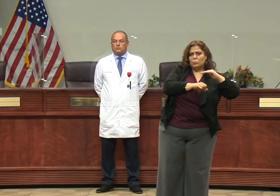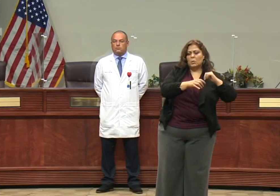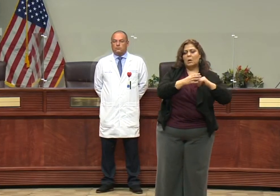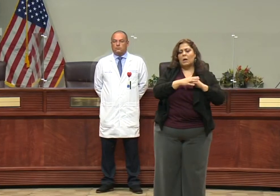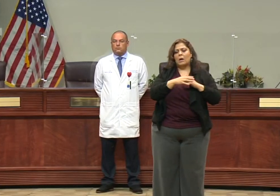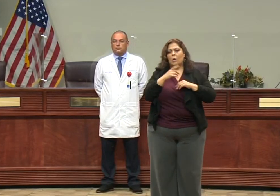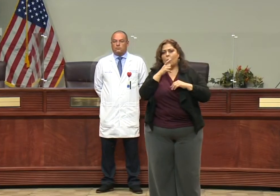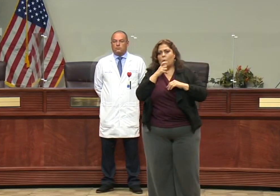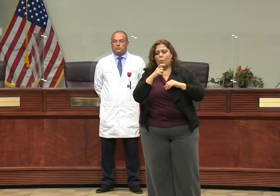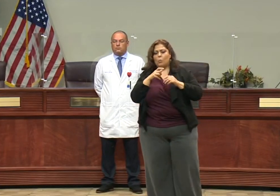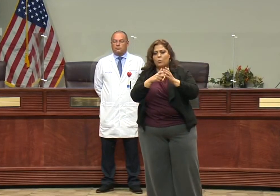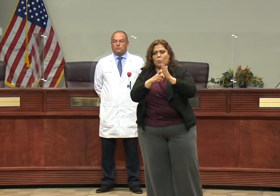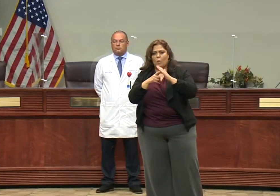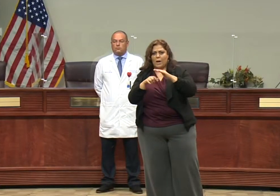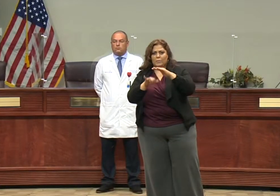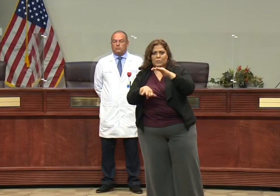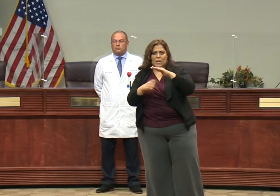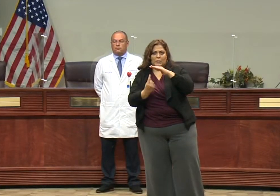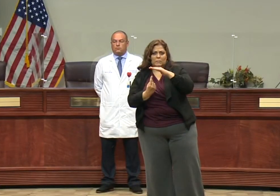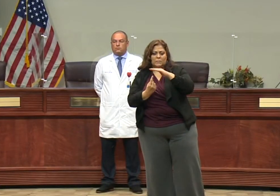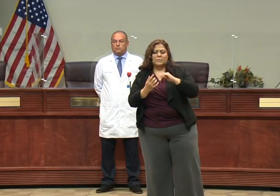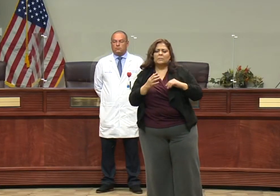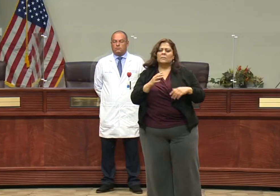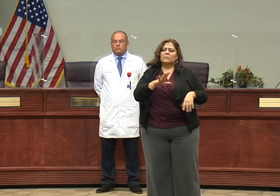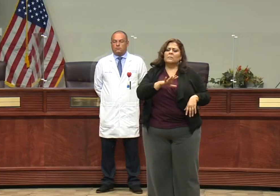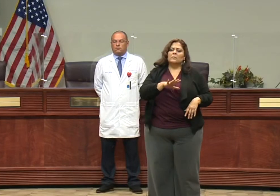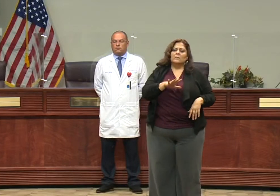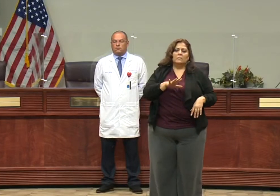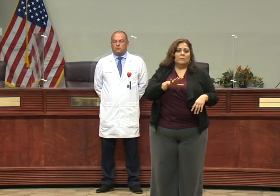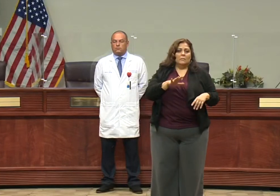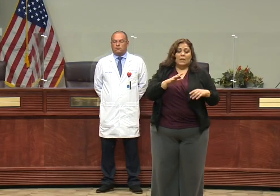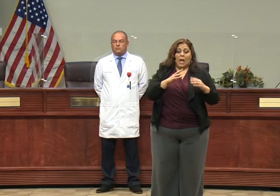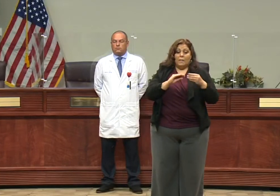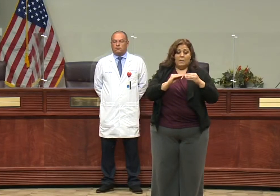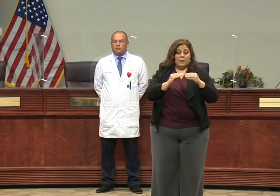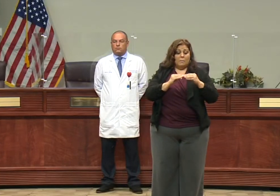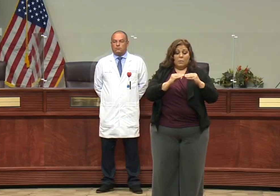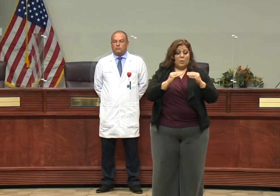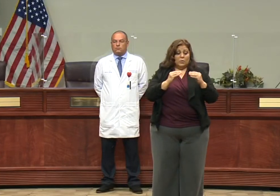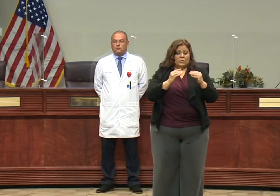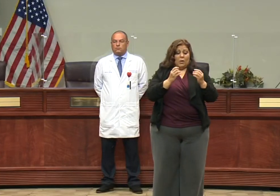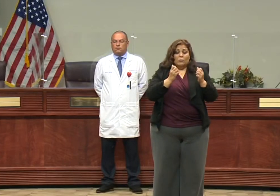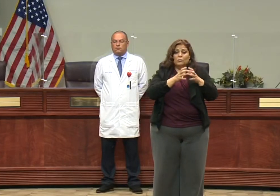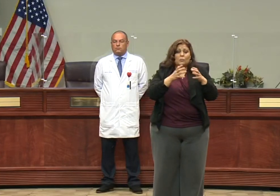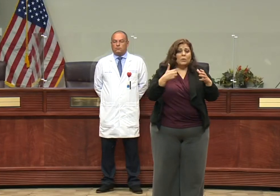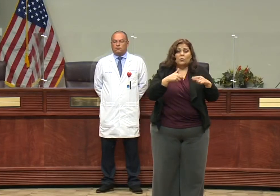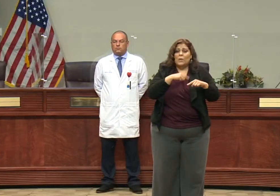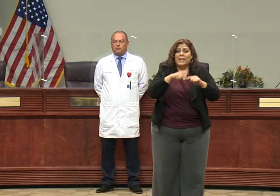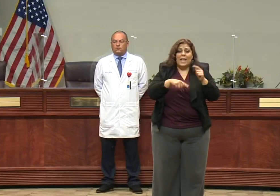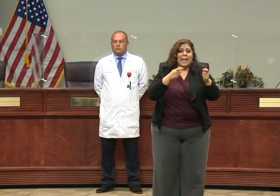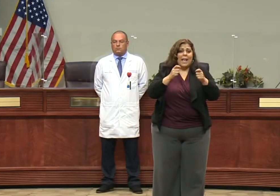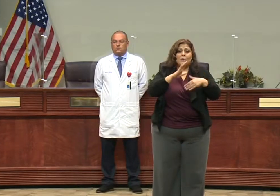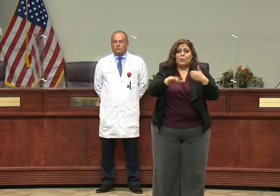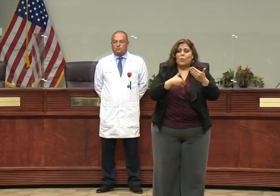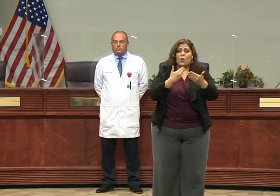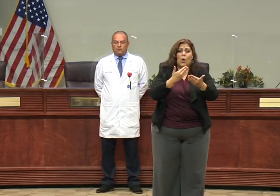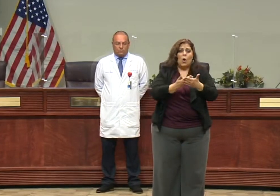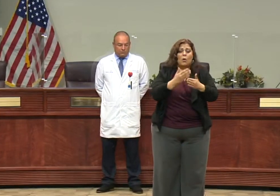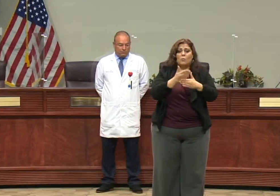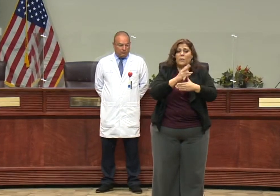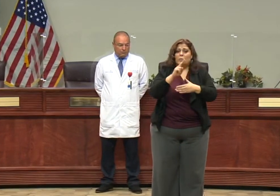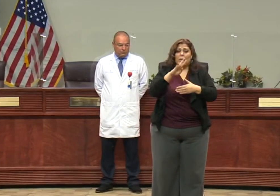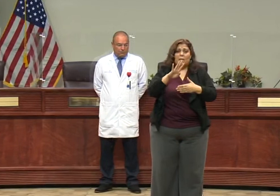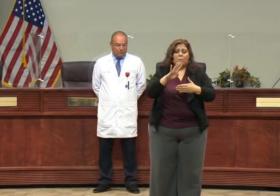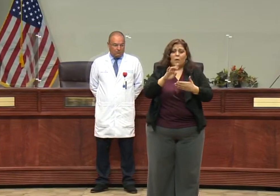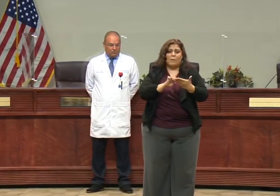we can handle in a 24-hour period. With that, I will pass it to Mayor Demings and answer any questions that you may